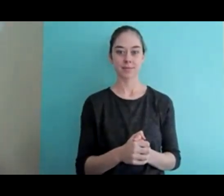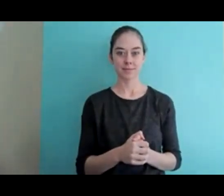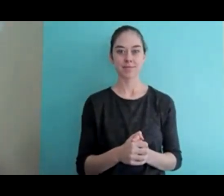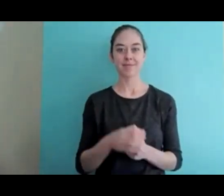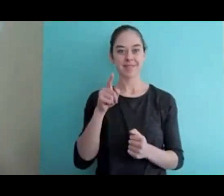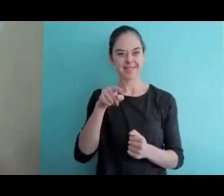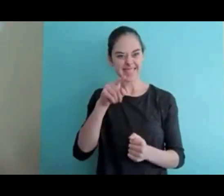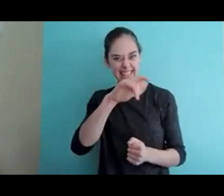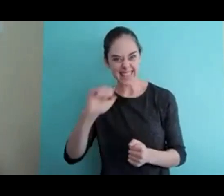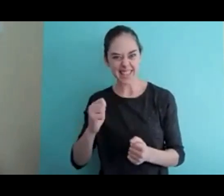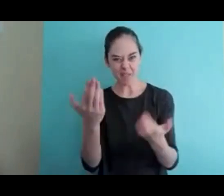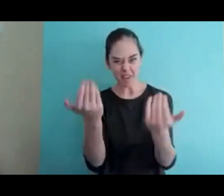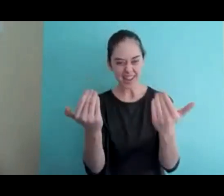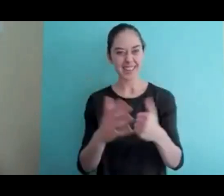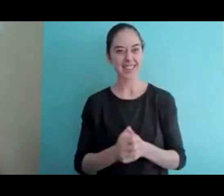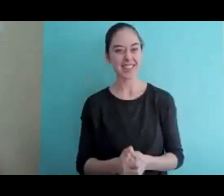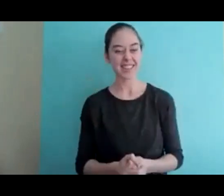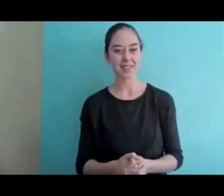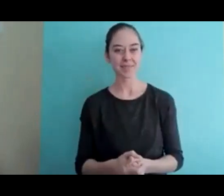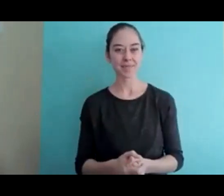Come on, guys.